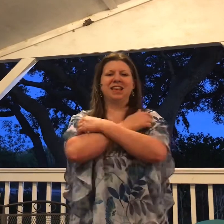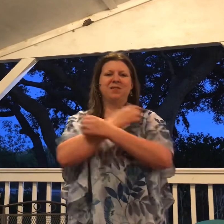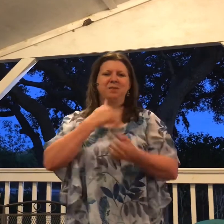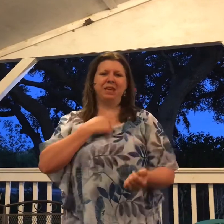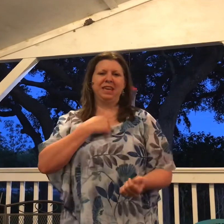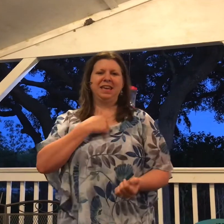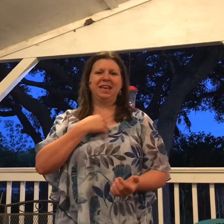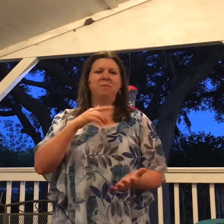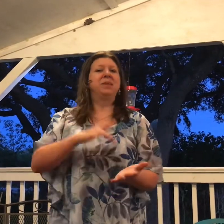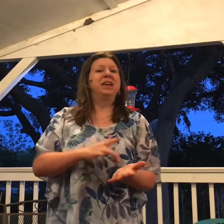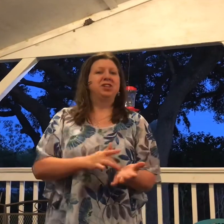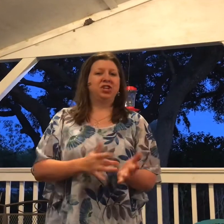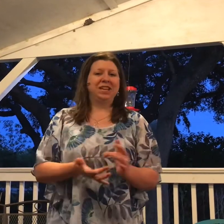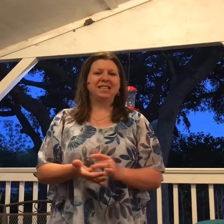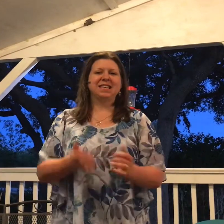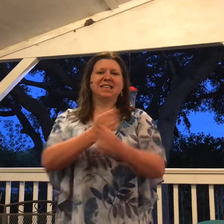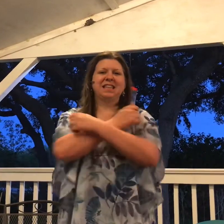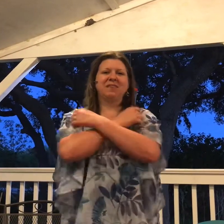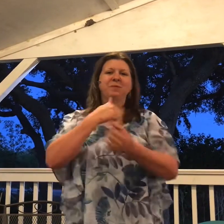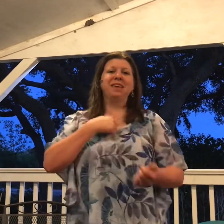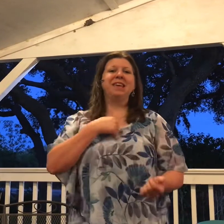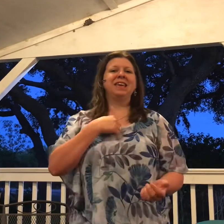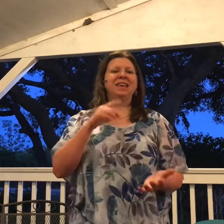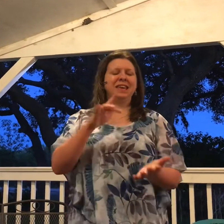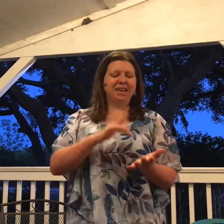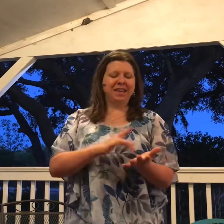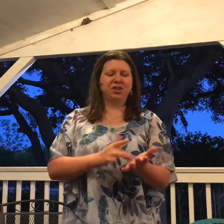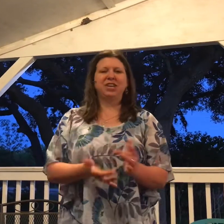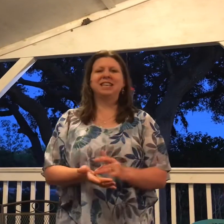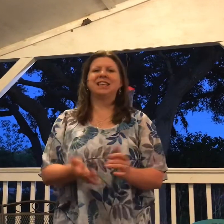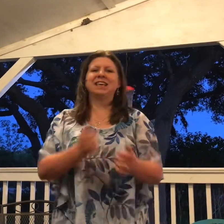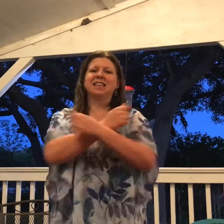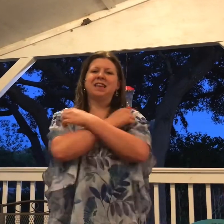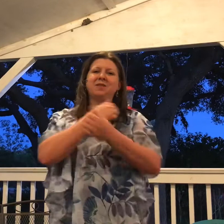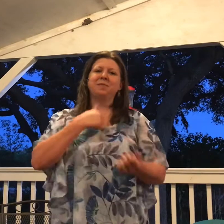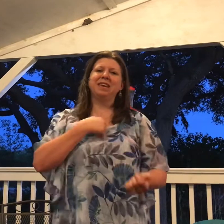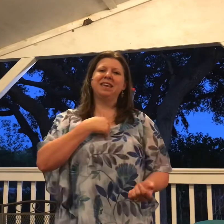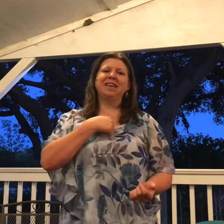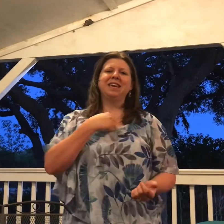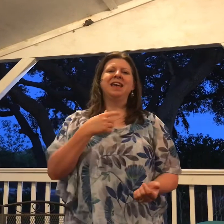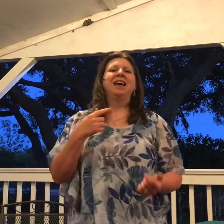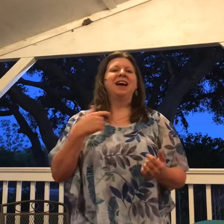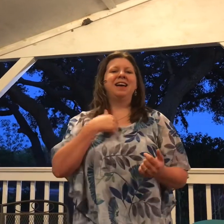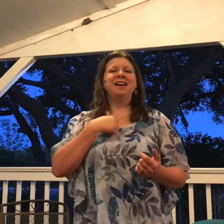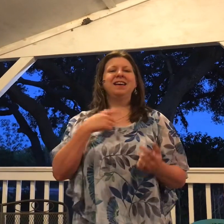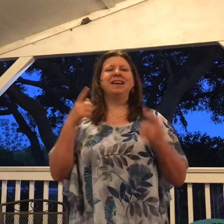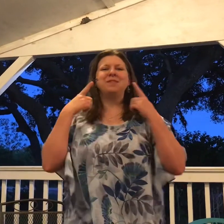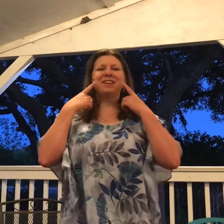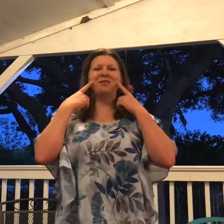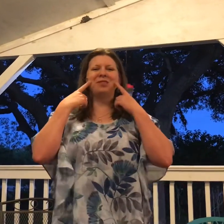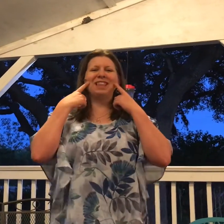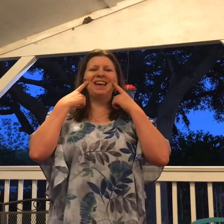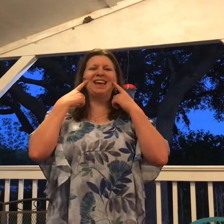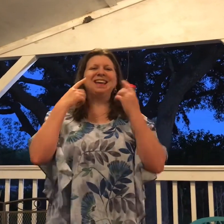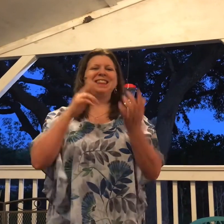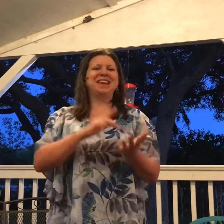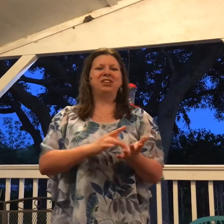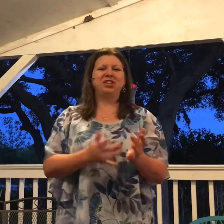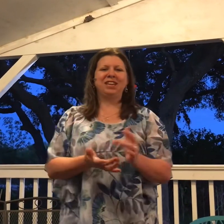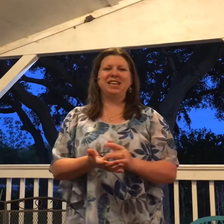Loves me. Jesus loves me. Jesus loves me. I am so glad that